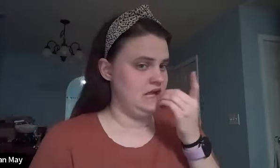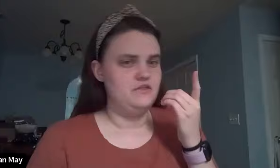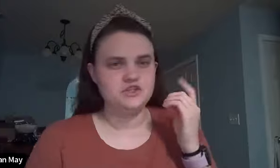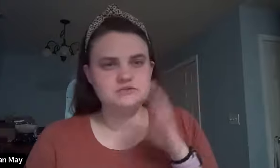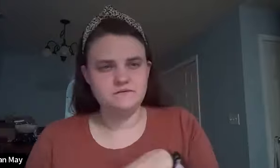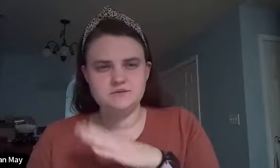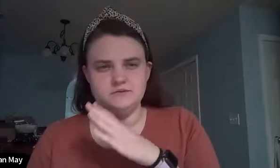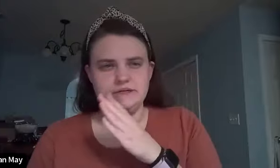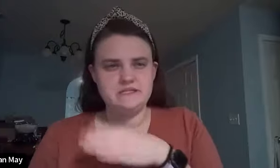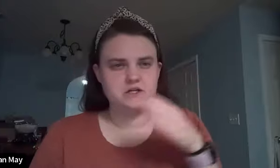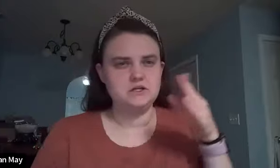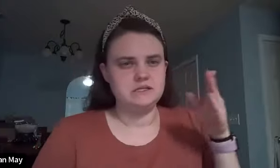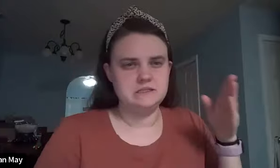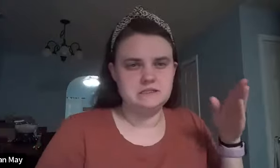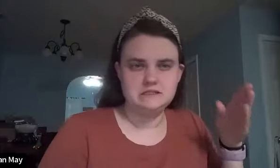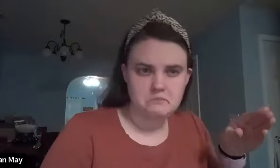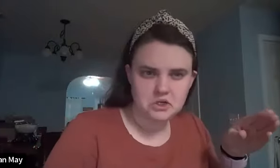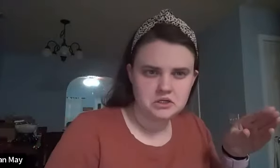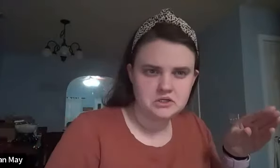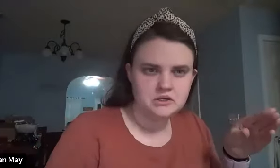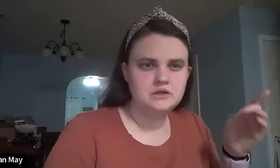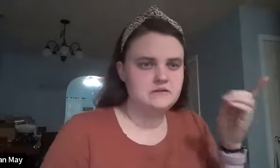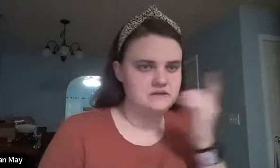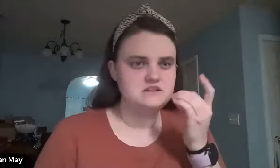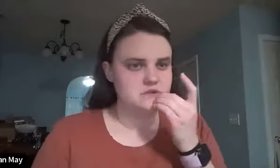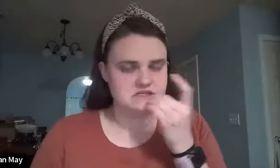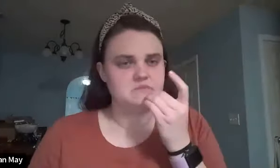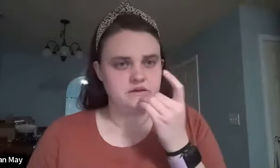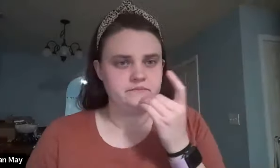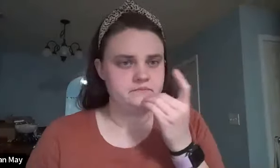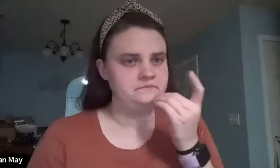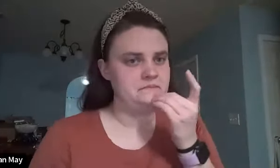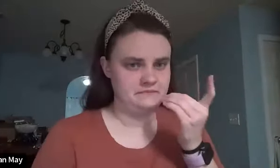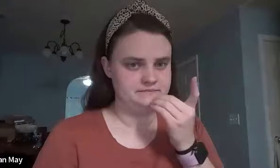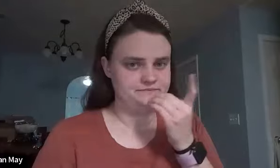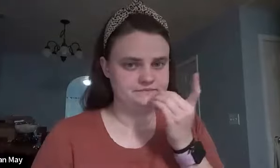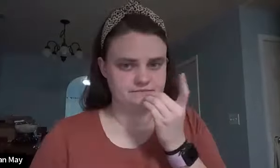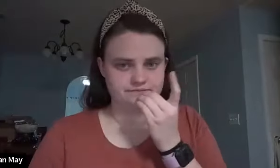And there's no difference between dinner and supper. They'd still be the same thing.